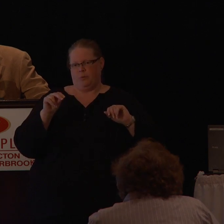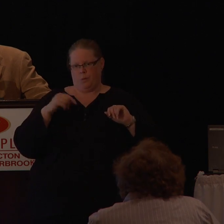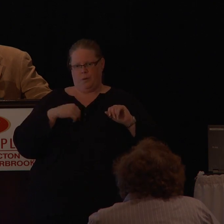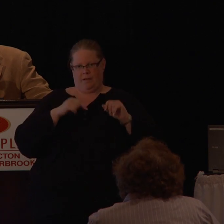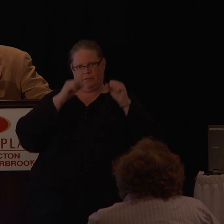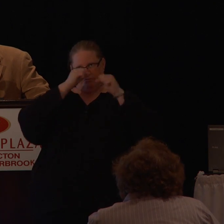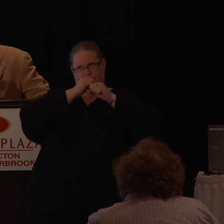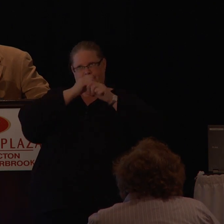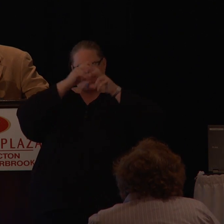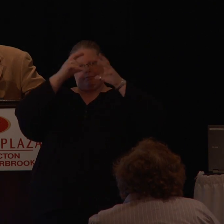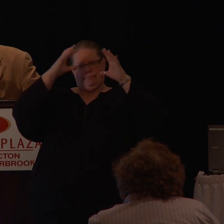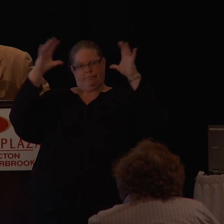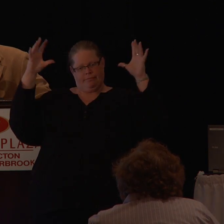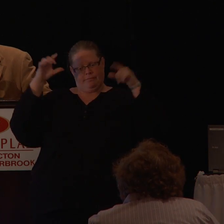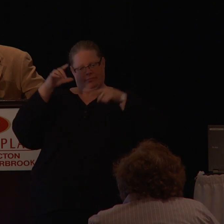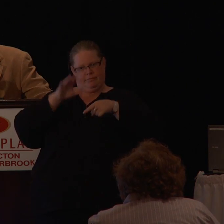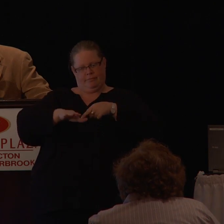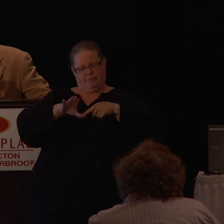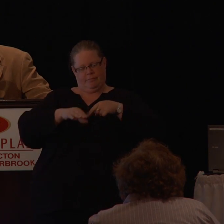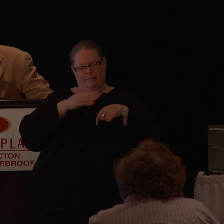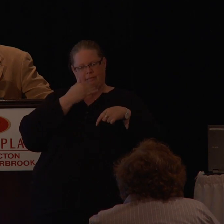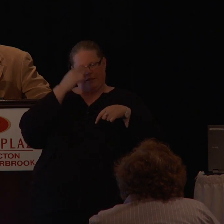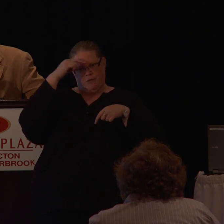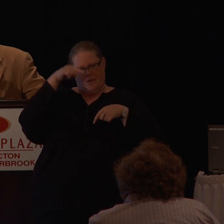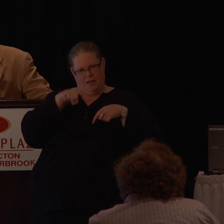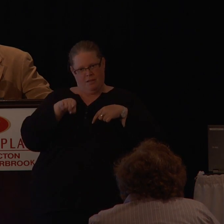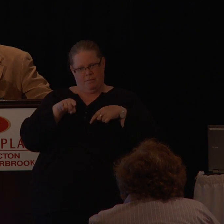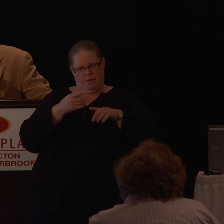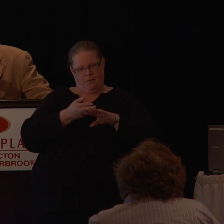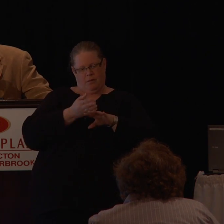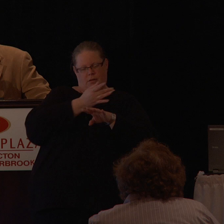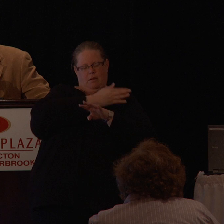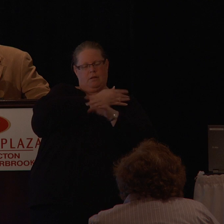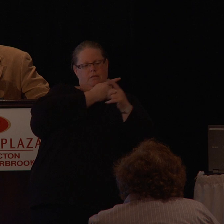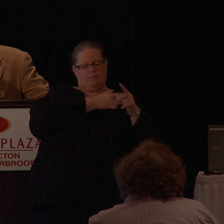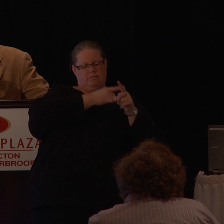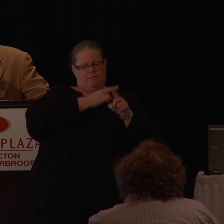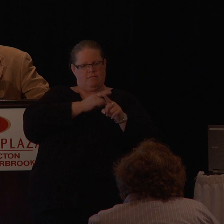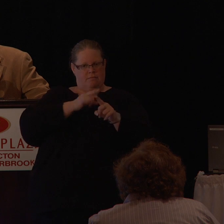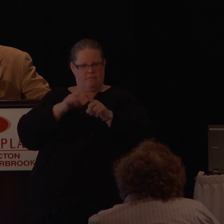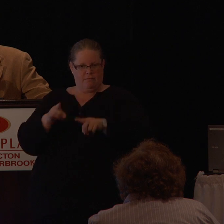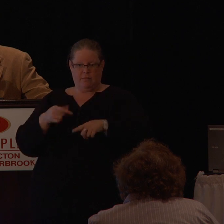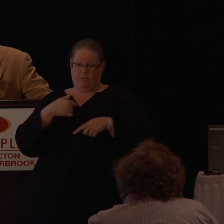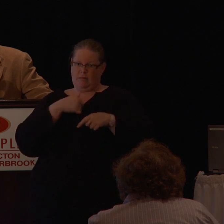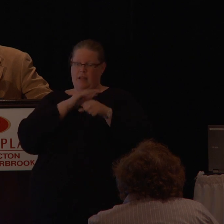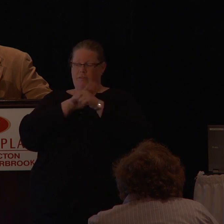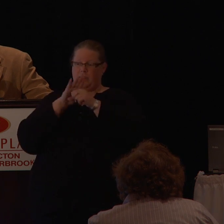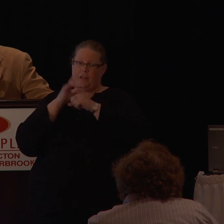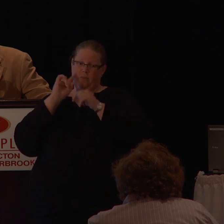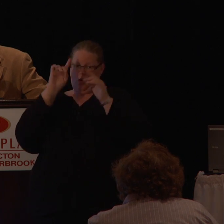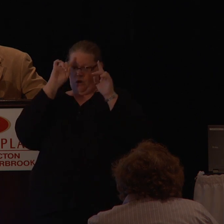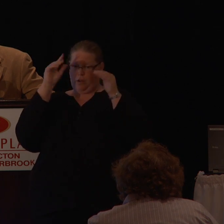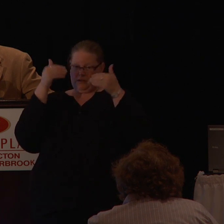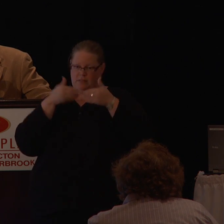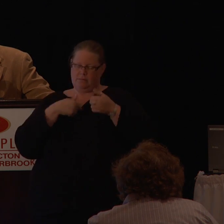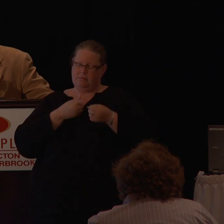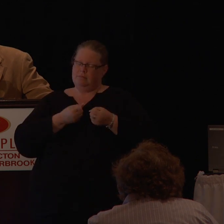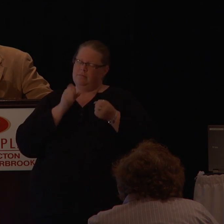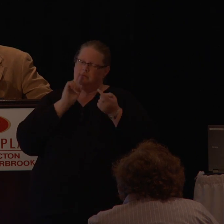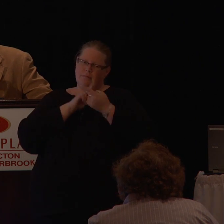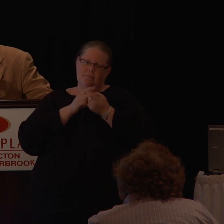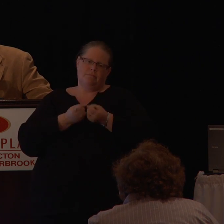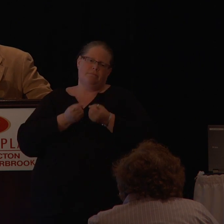at the best interests of the child, and you've got to look at what the evidence says about that. As an autism advocate, I've met many autistic students and